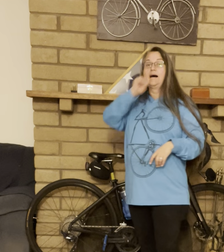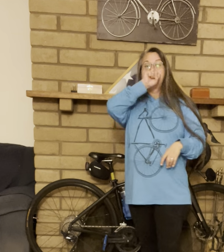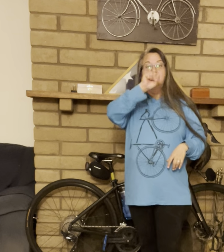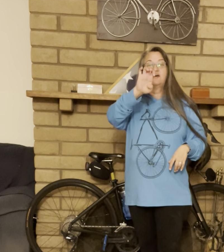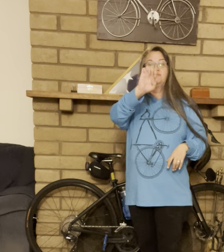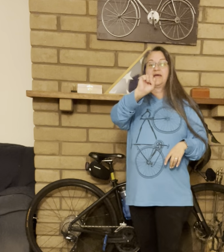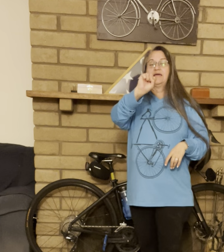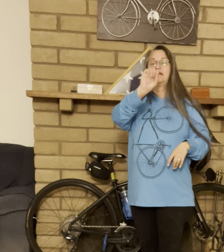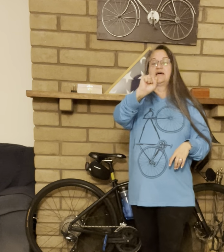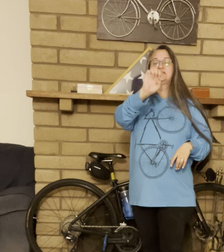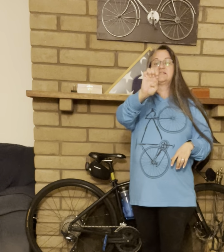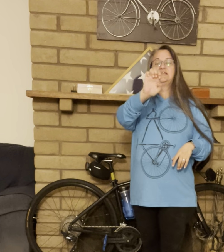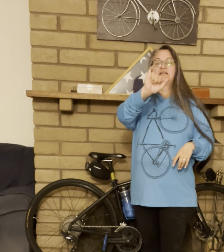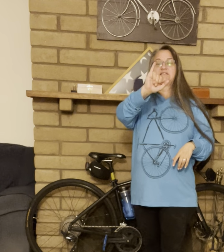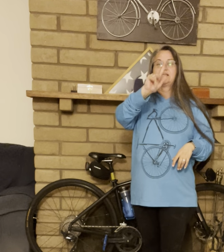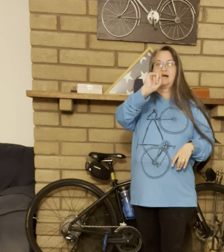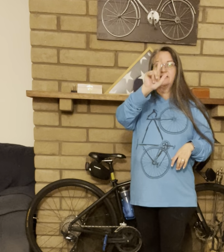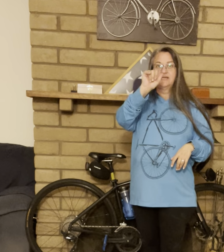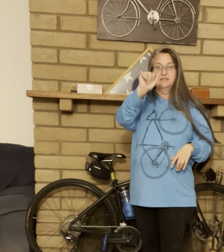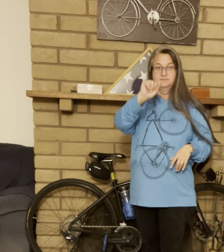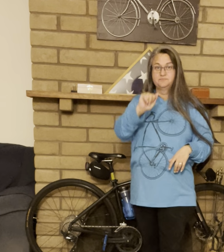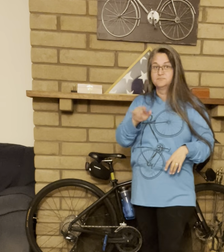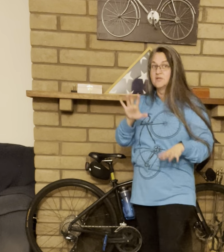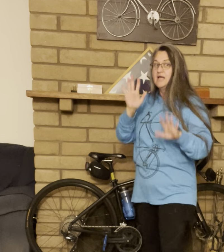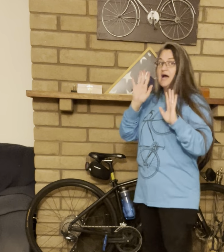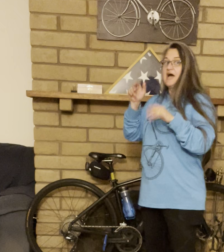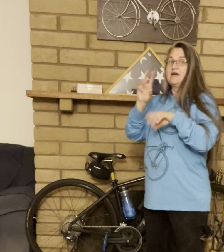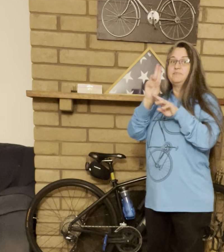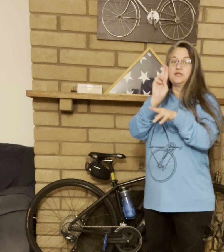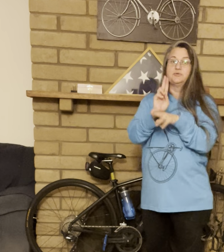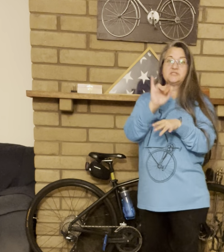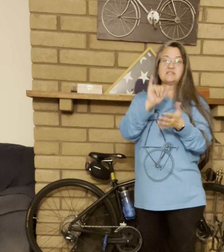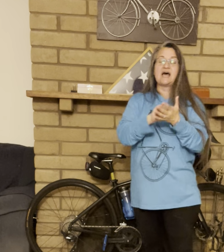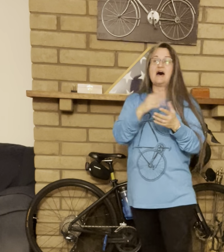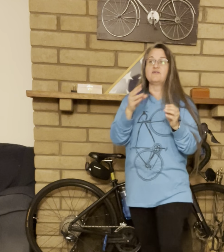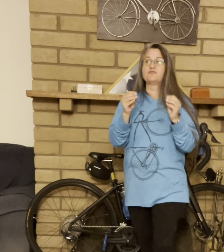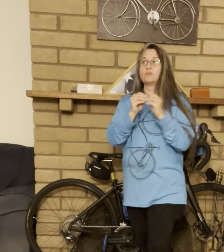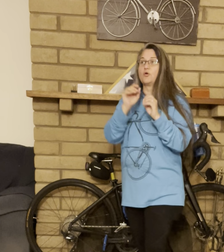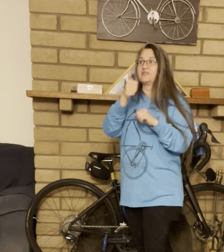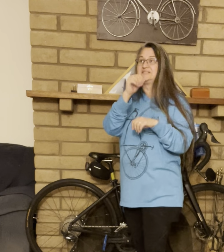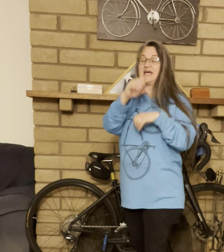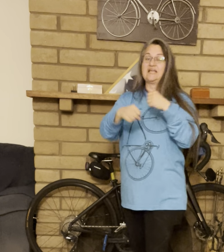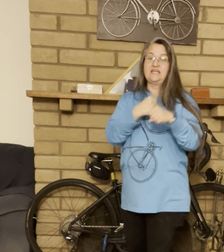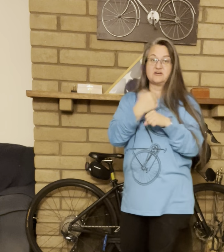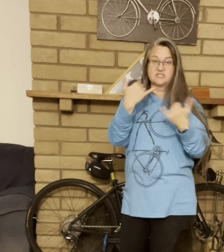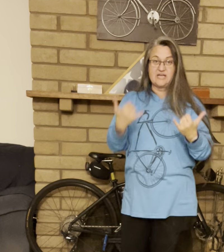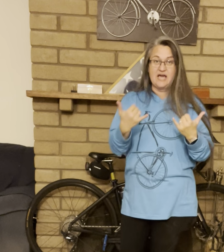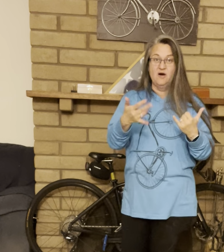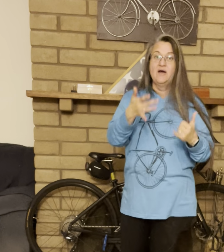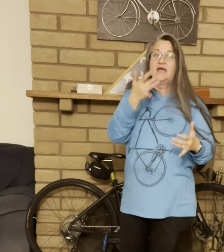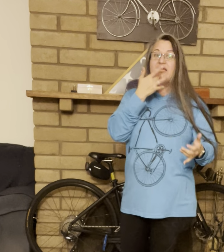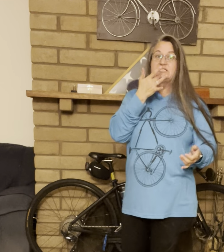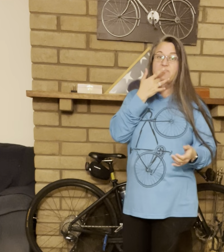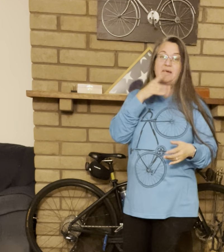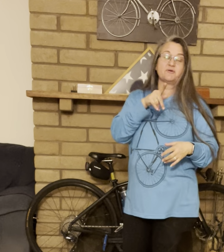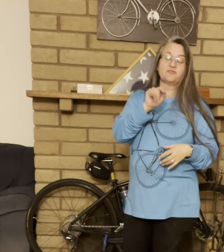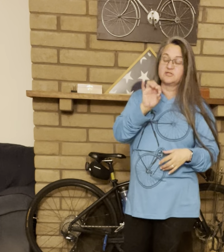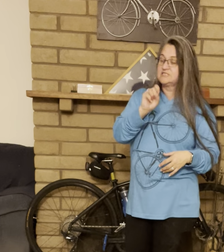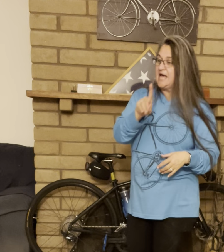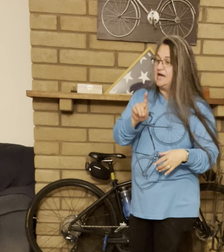I love my SE Italia. I have been using that for more than 10 years now. It is my preferred